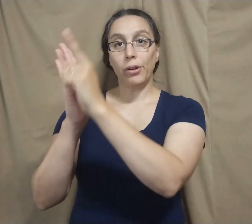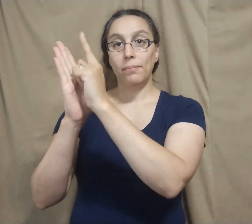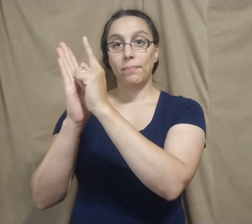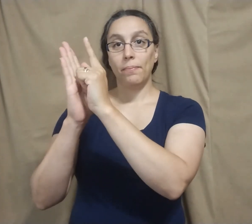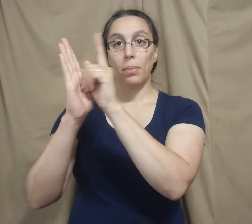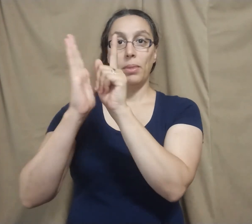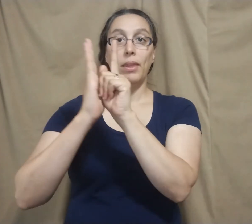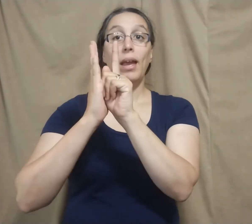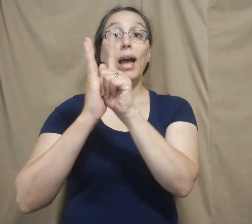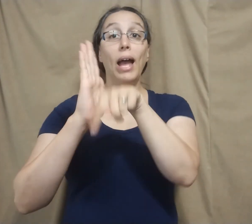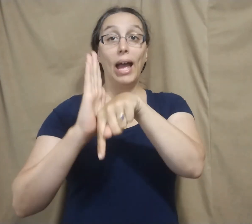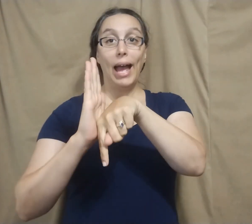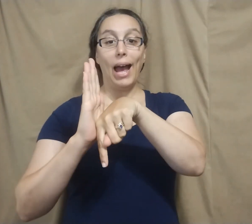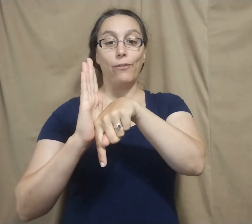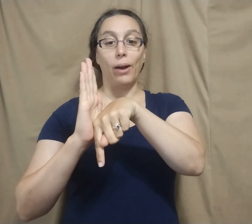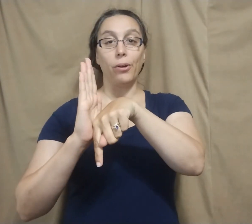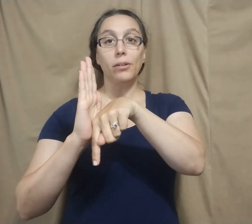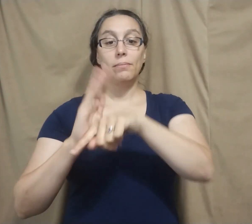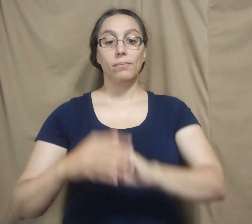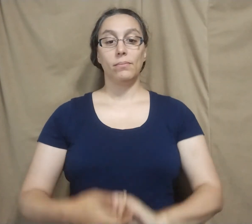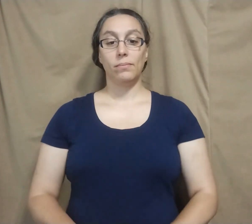hour, half hour,